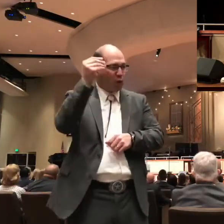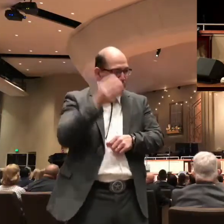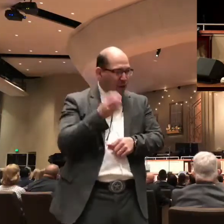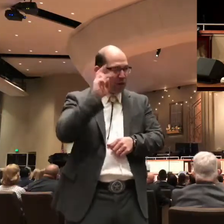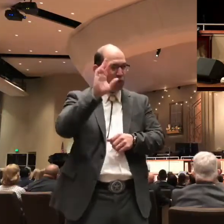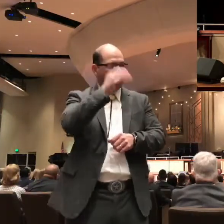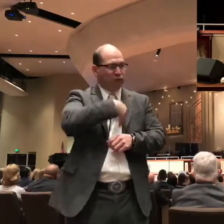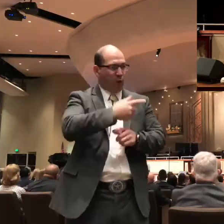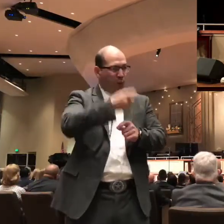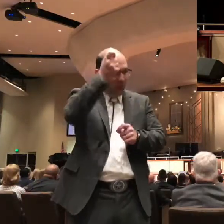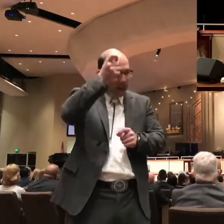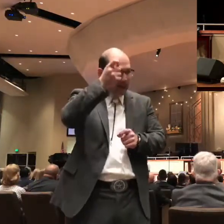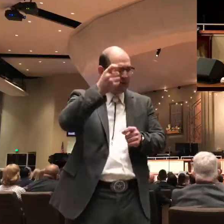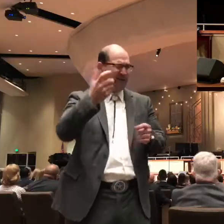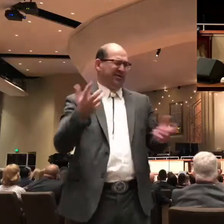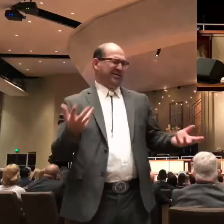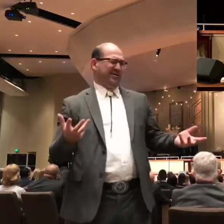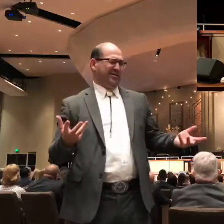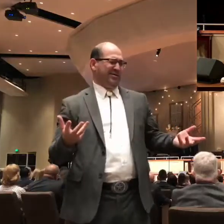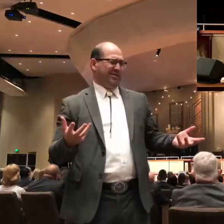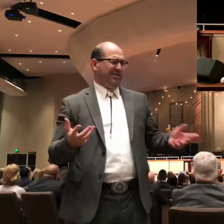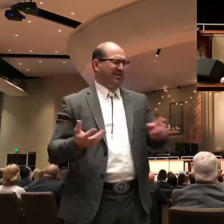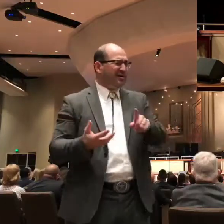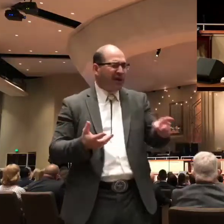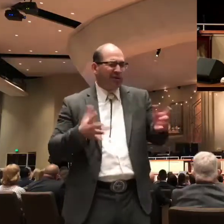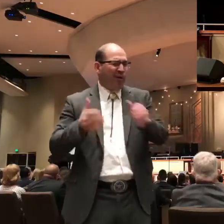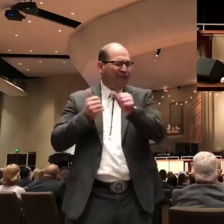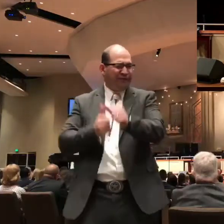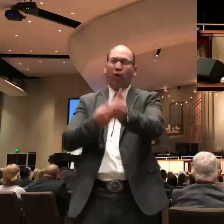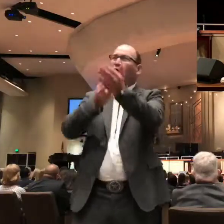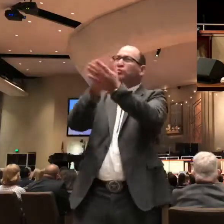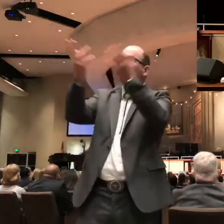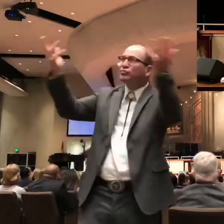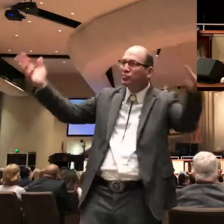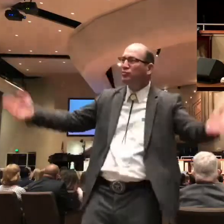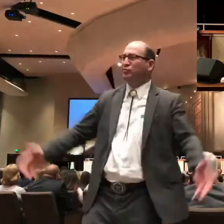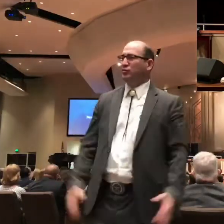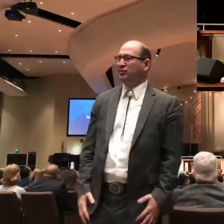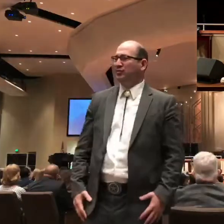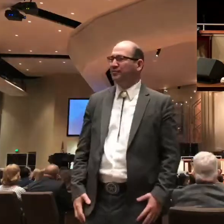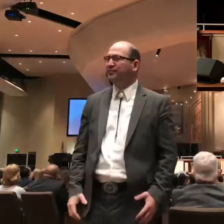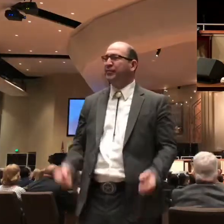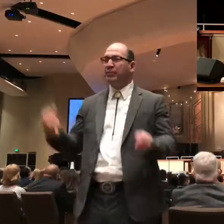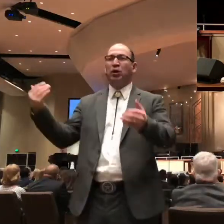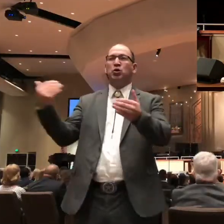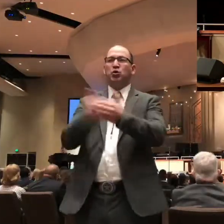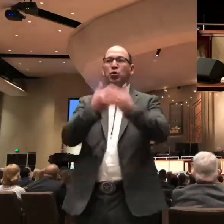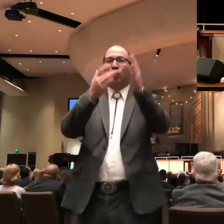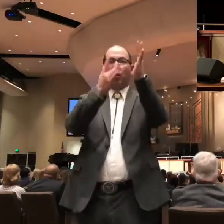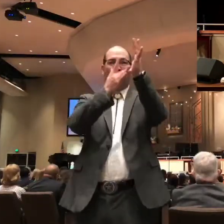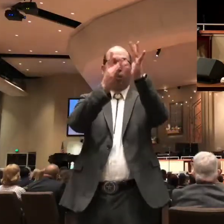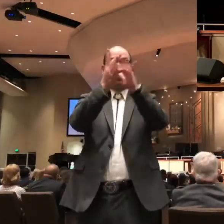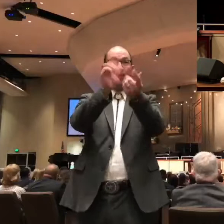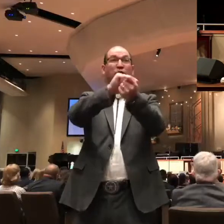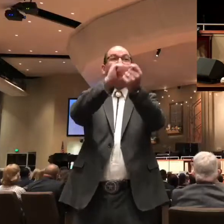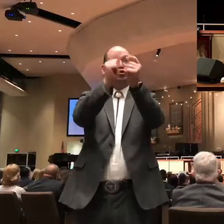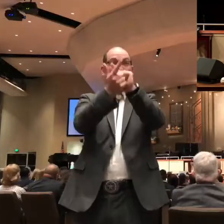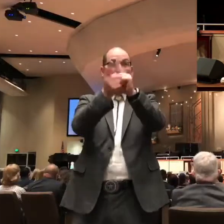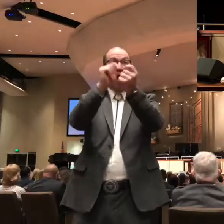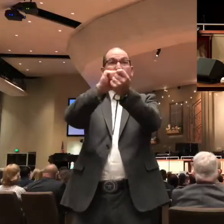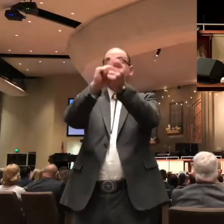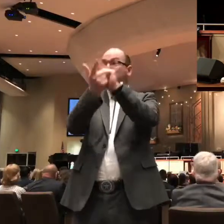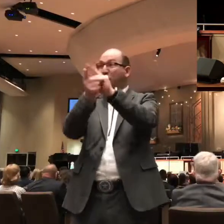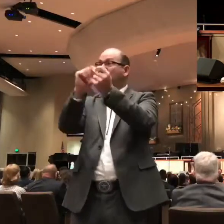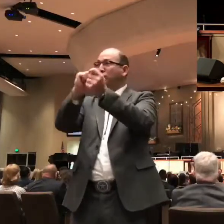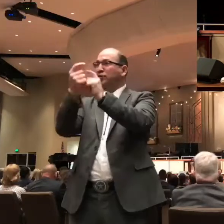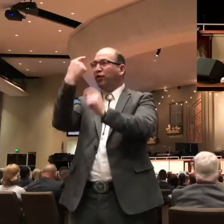of thought that are more of an accommodation to one's lifestyle. And then we have all of the new Bible versions that will support